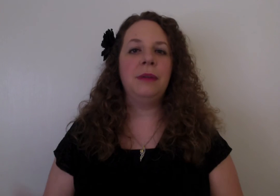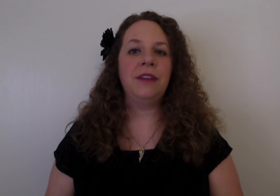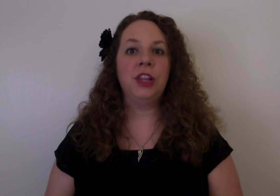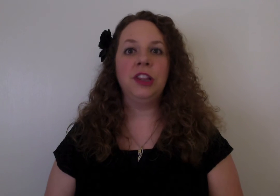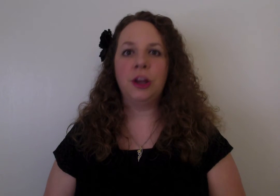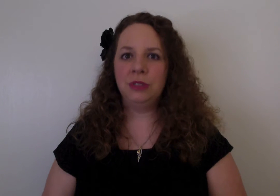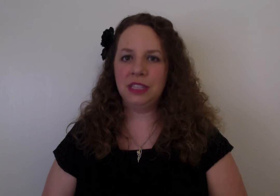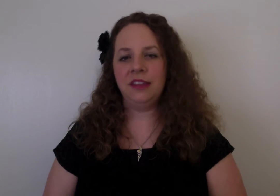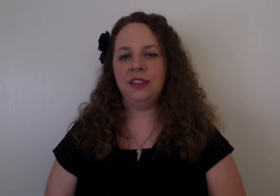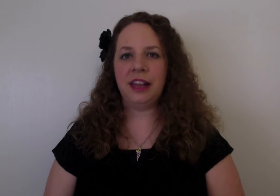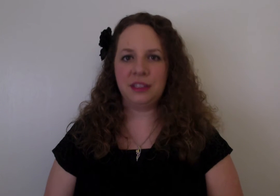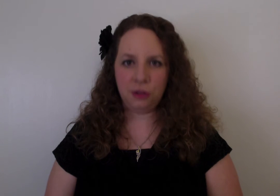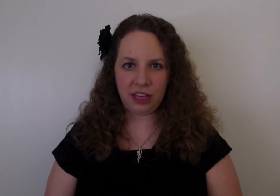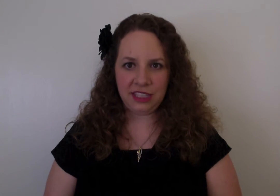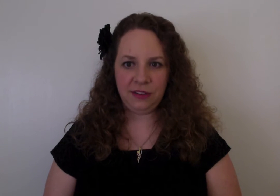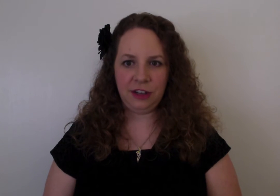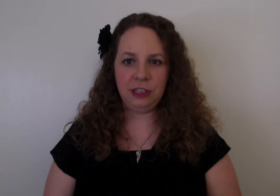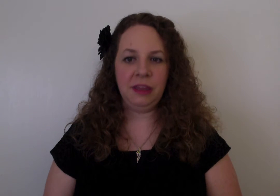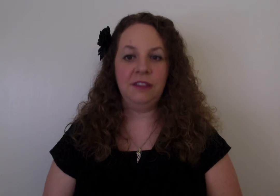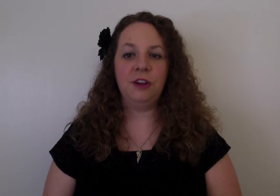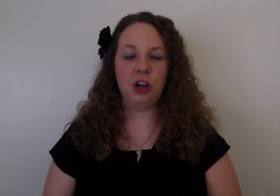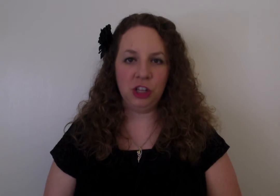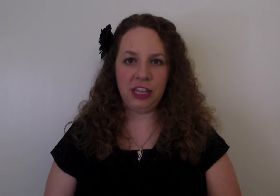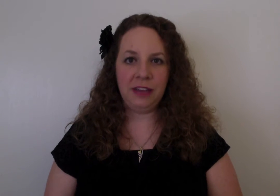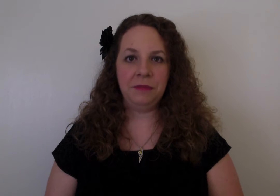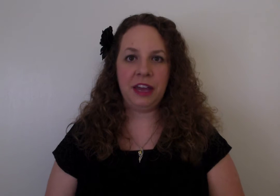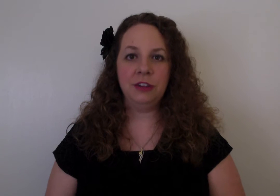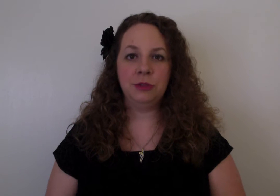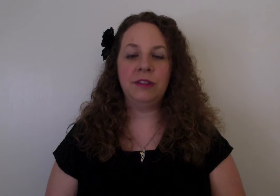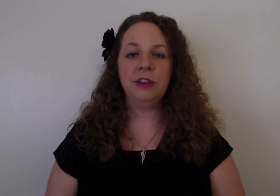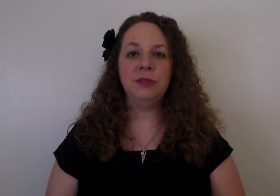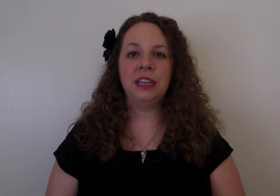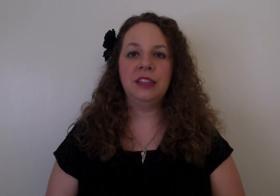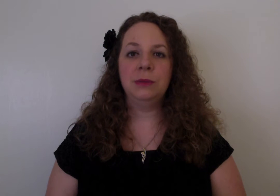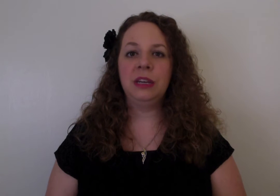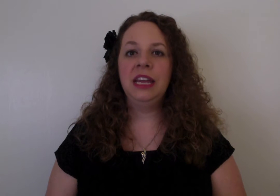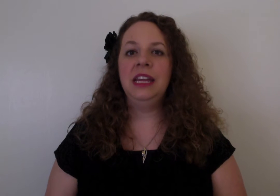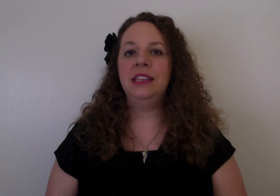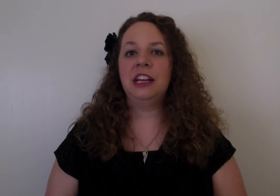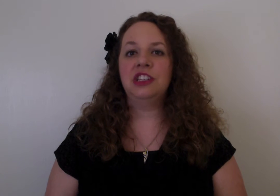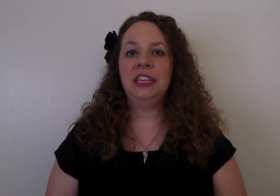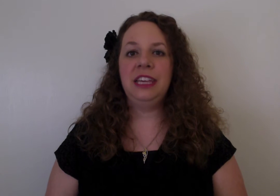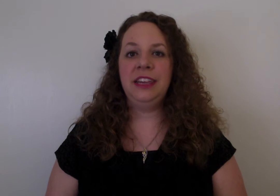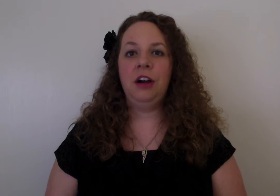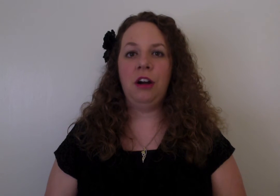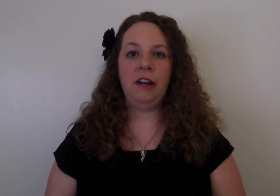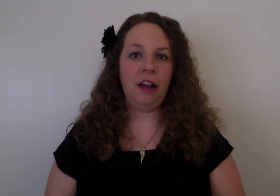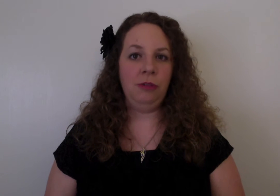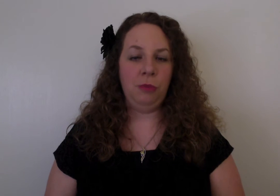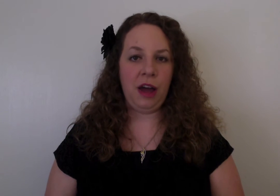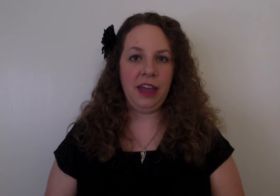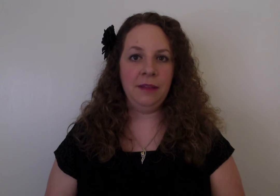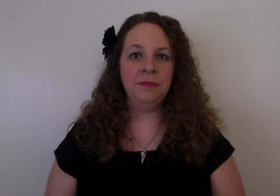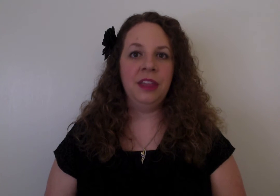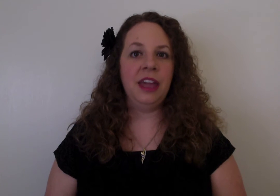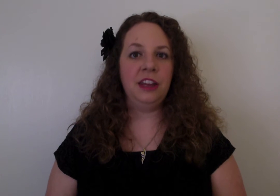we have the lone sign. The lexicalized finger spelling for early. Okay. So whenever you sign this one. It's actually E-R-L-Y. And it